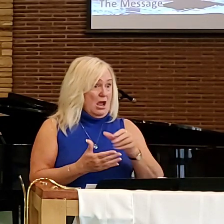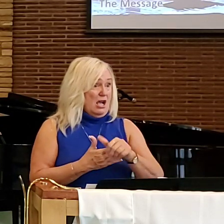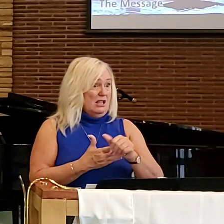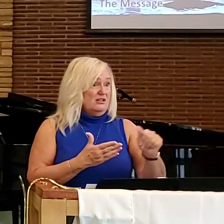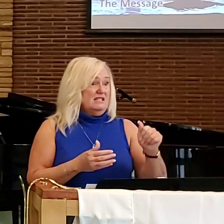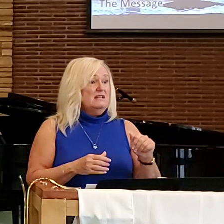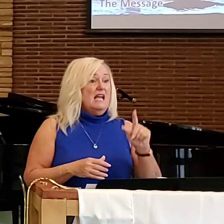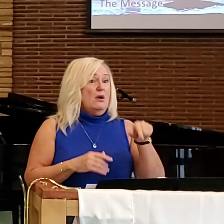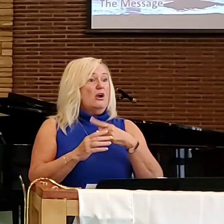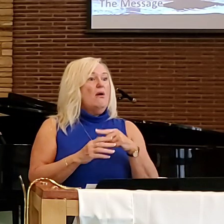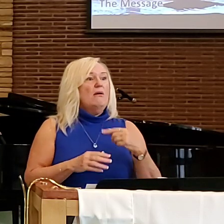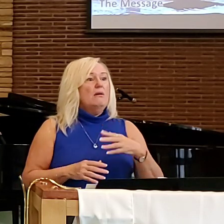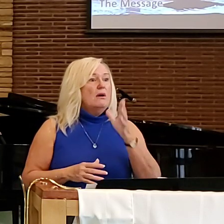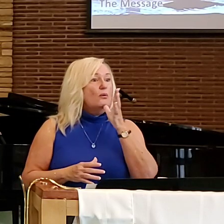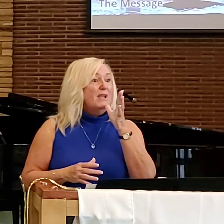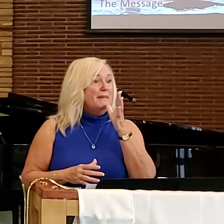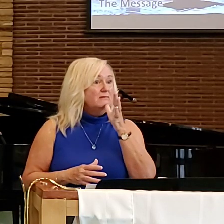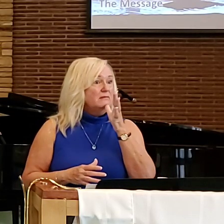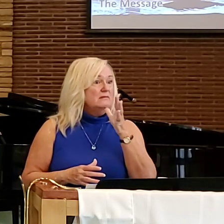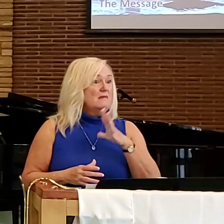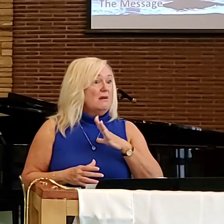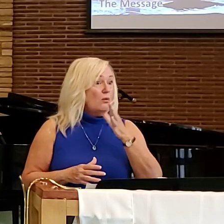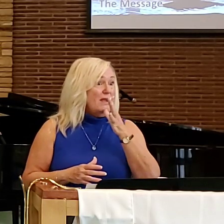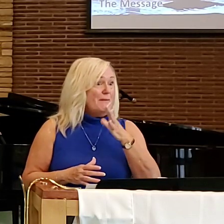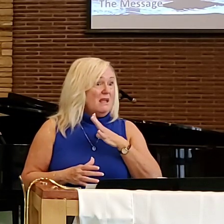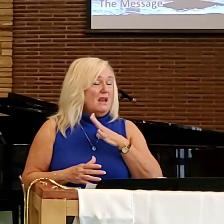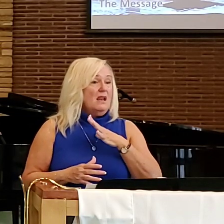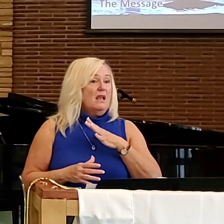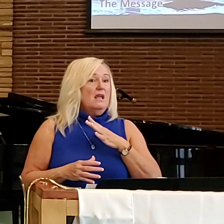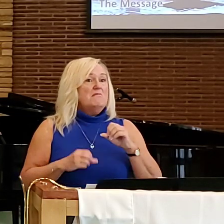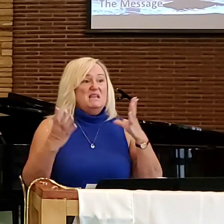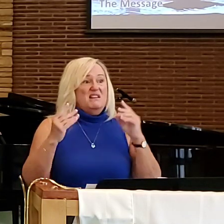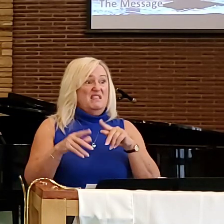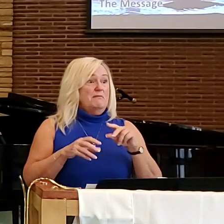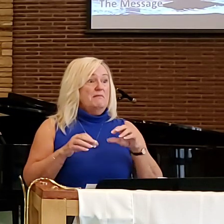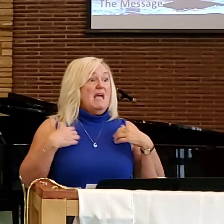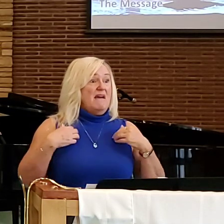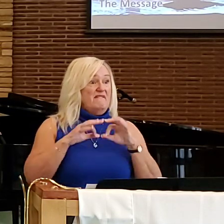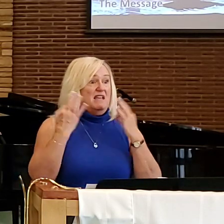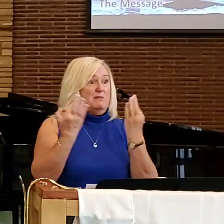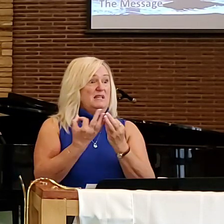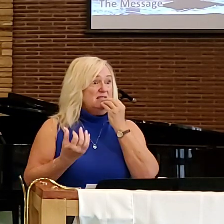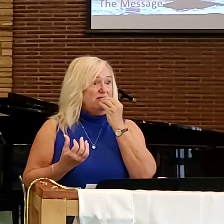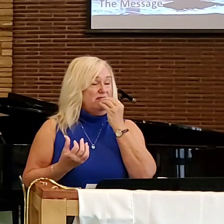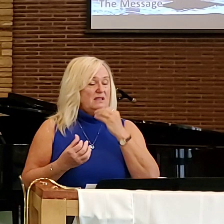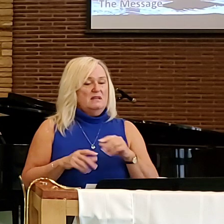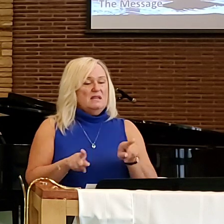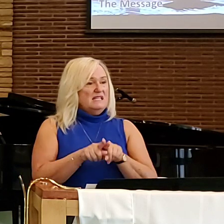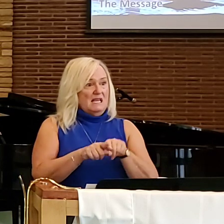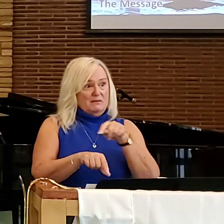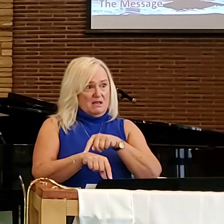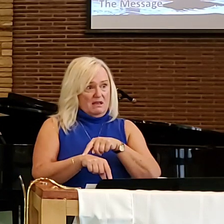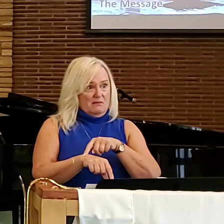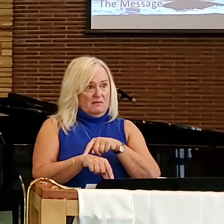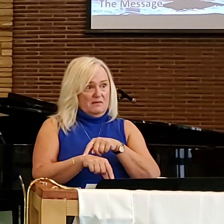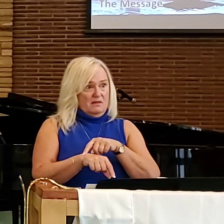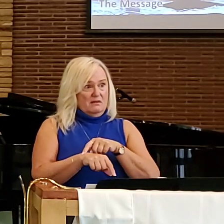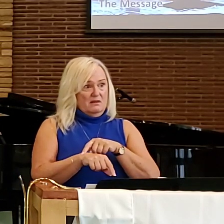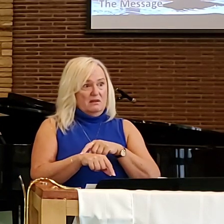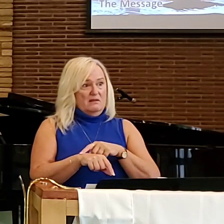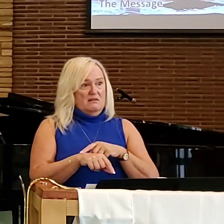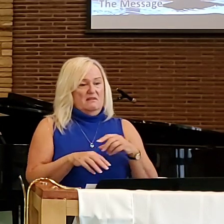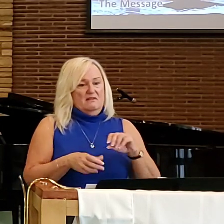women, and most of them, many of them, have families to feed. In the same time, ruffle